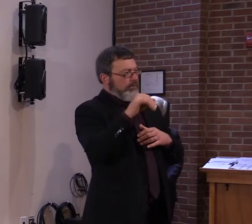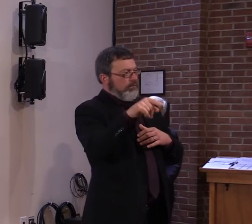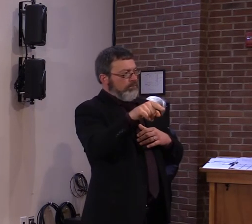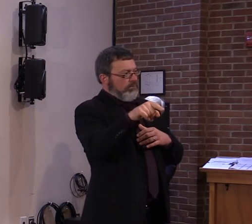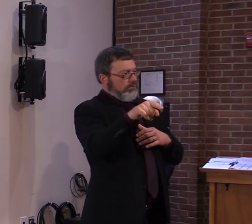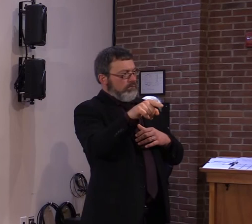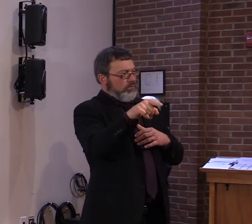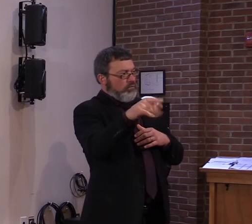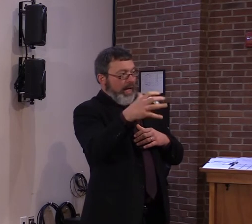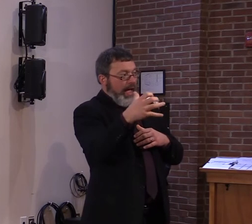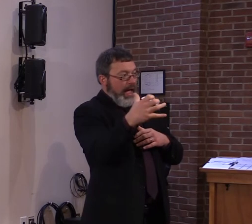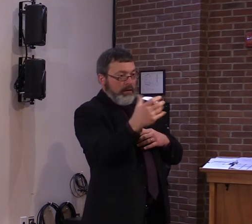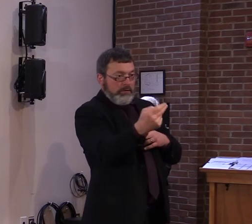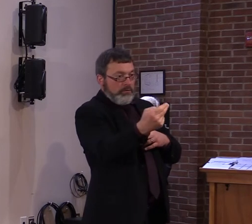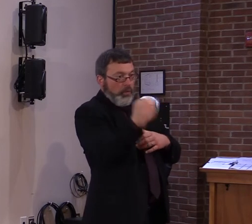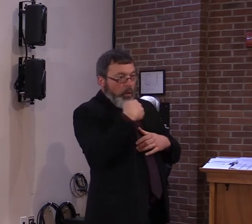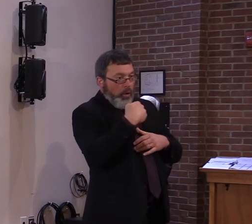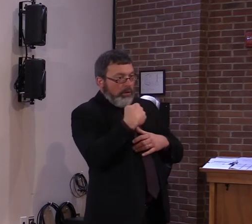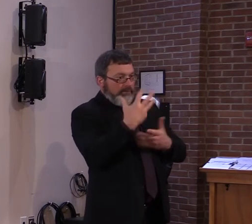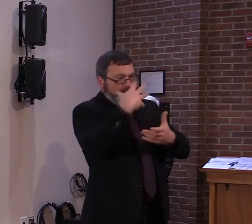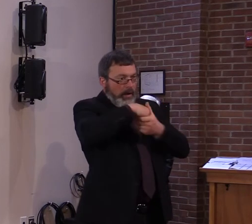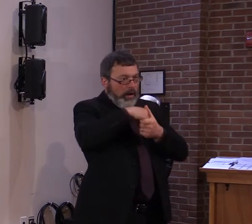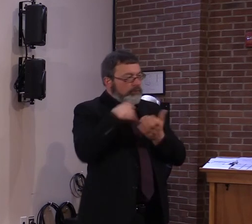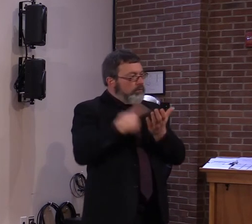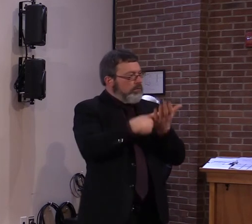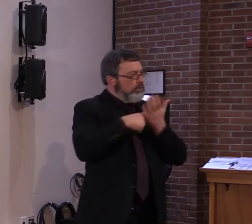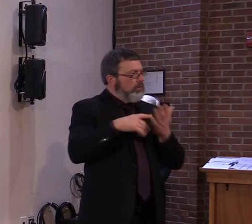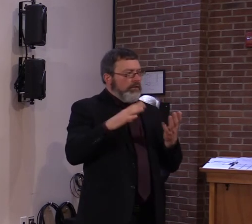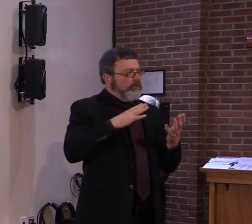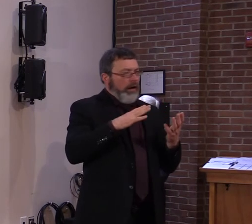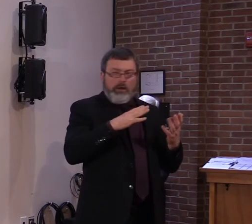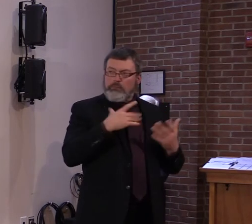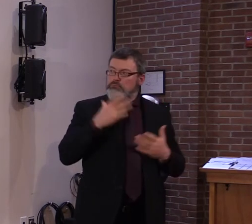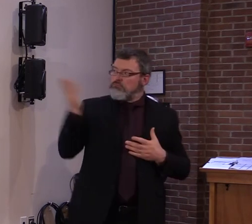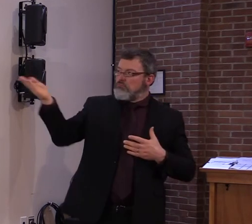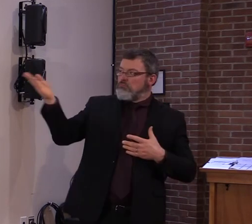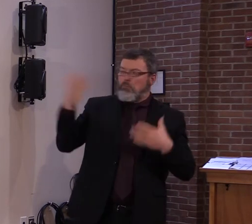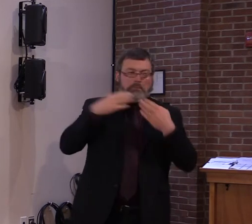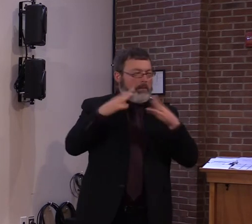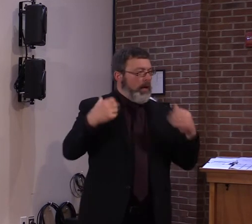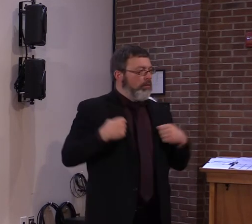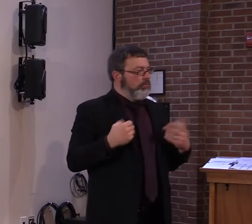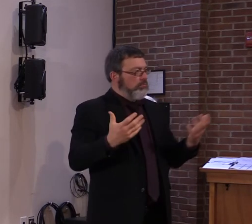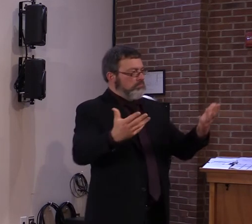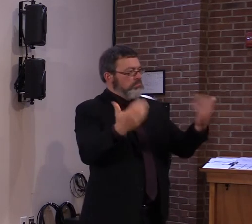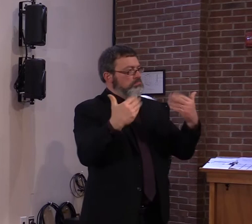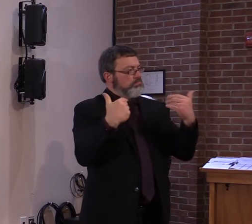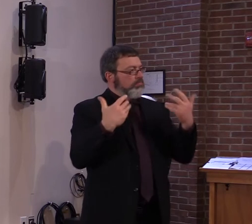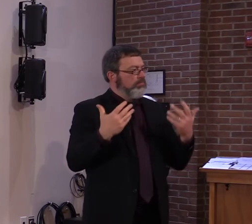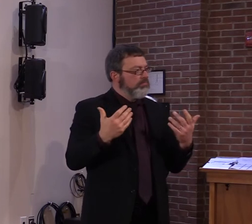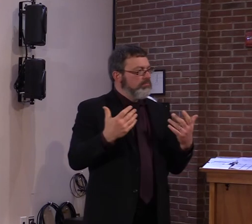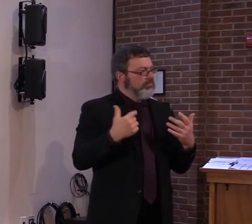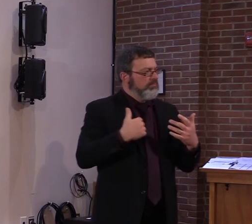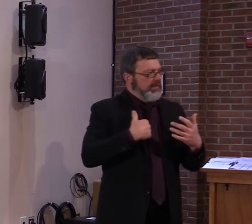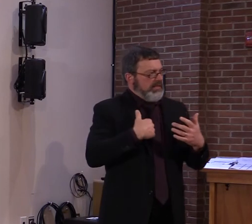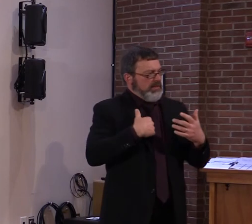advice, we're there to give it. But at this point in time, we're not working on a metrics to automatically shut down a school.